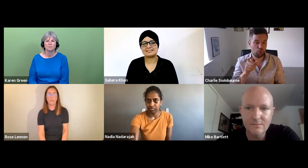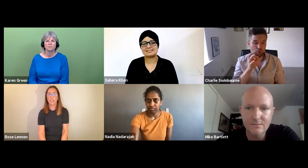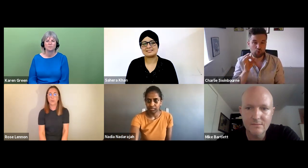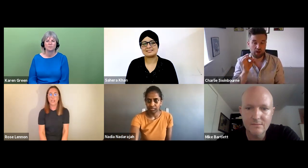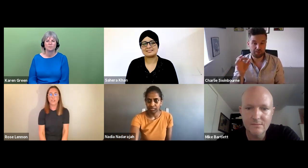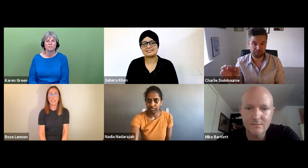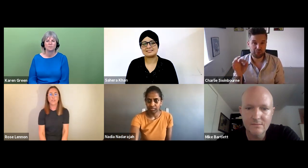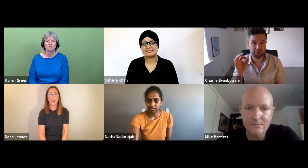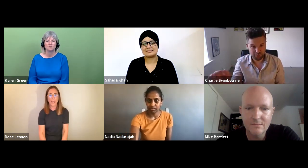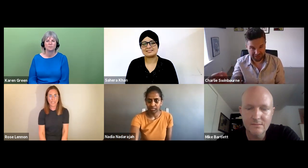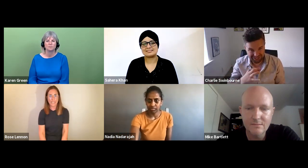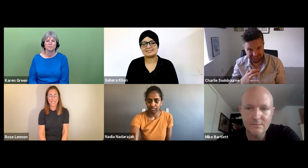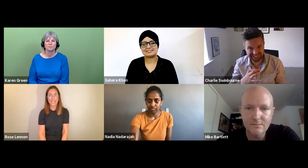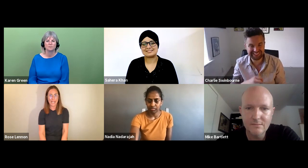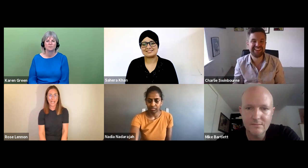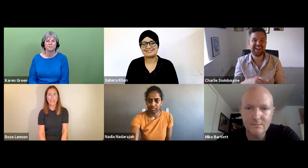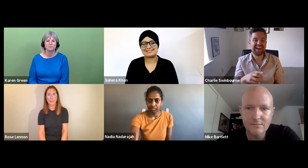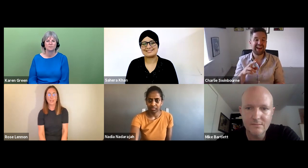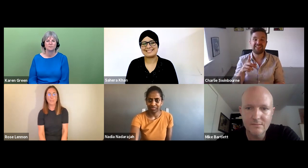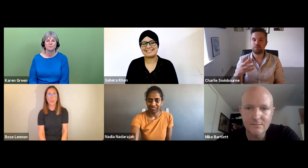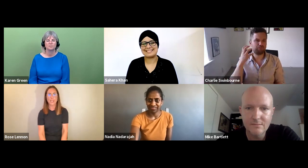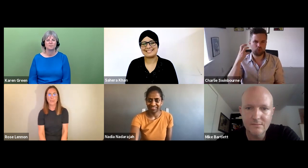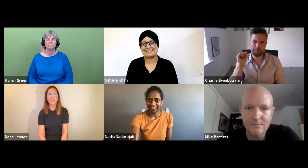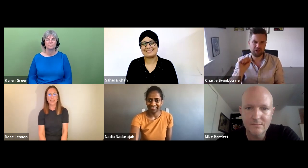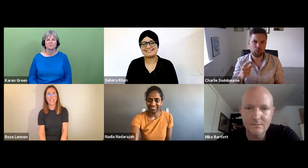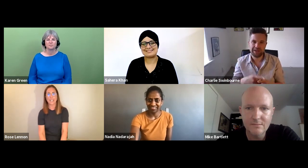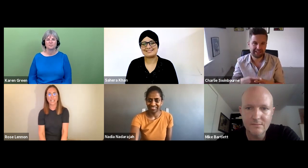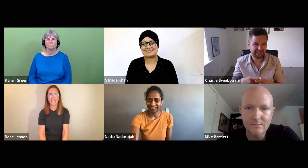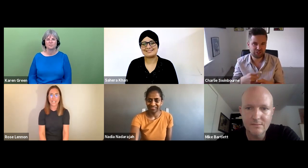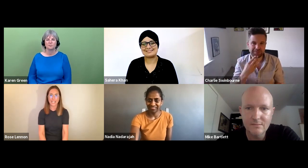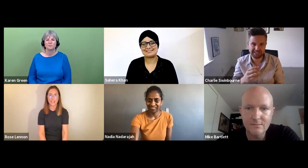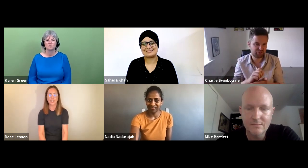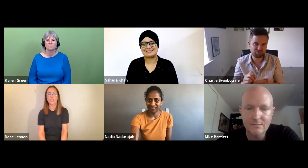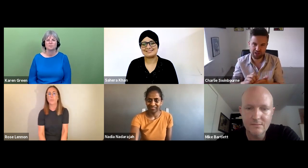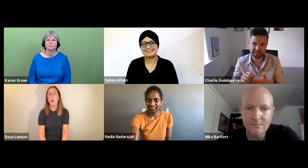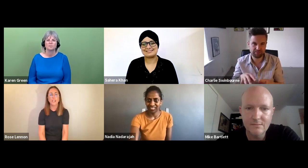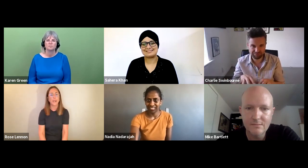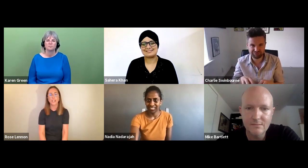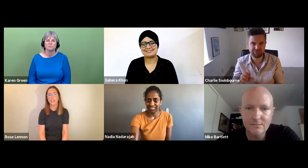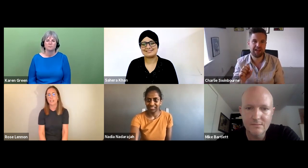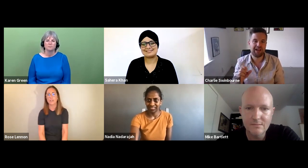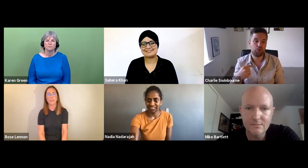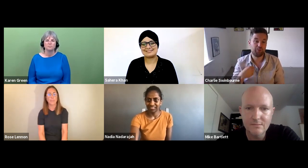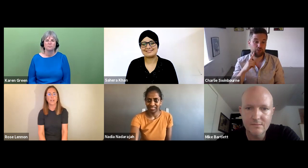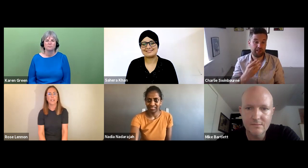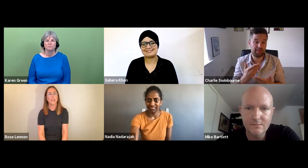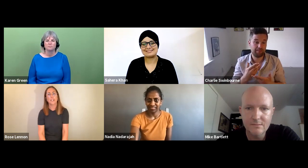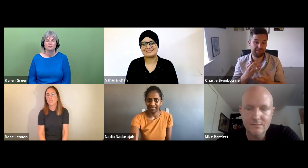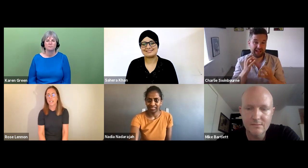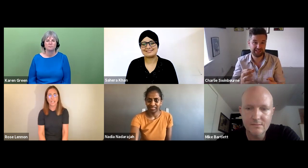Write your questions for our panelists there, and we can pose them later in that session. Don't worry about your English or your grammar. Stick it into